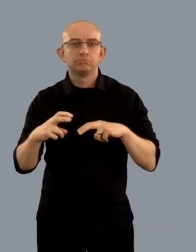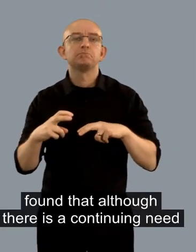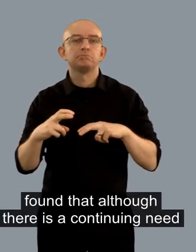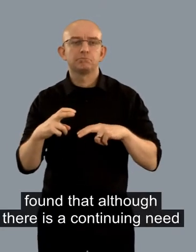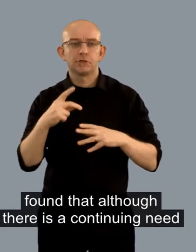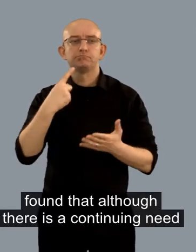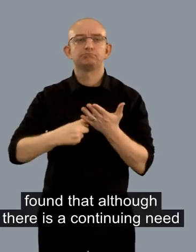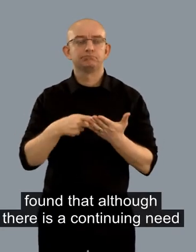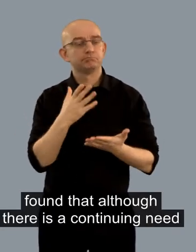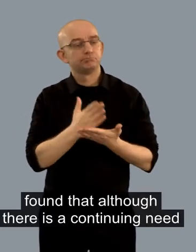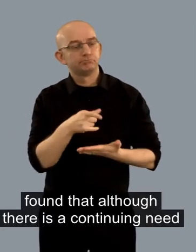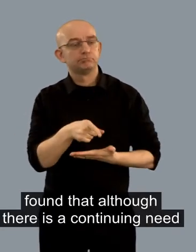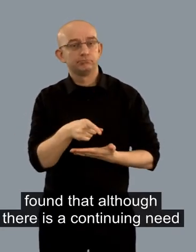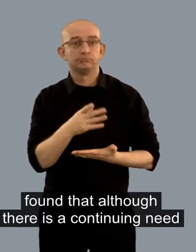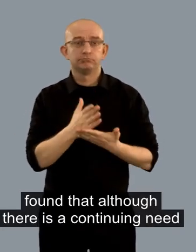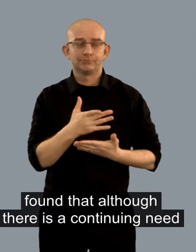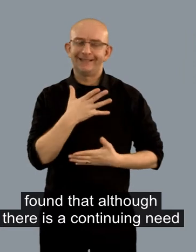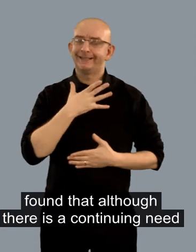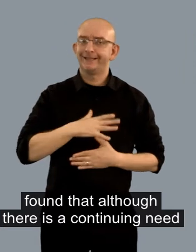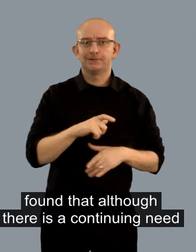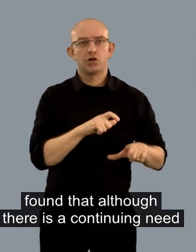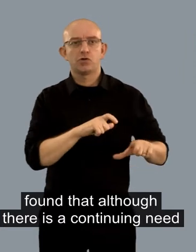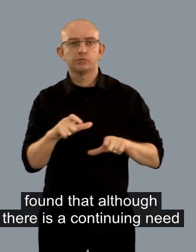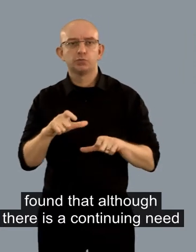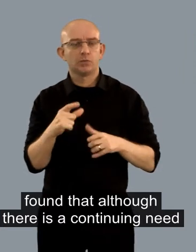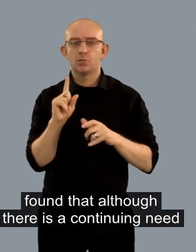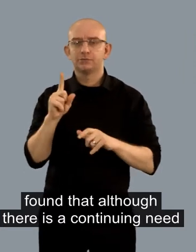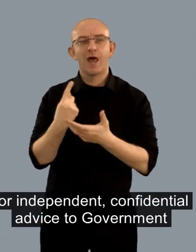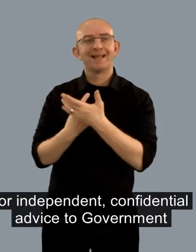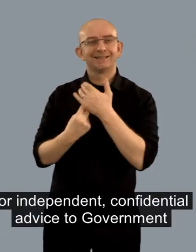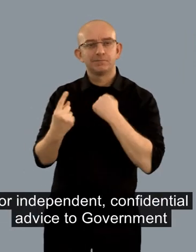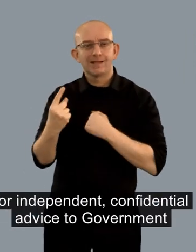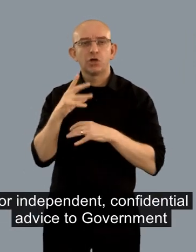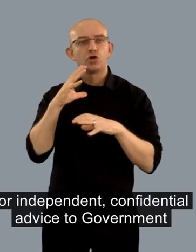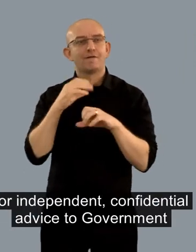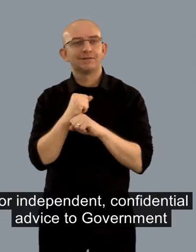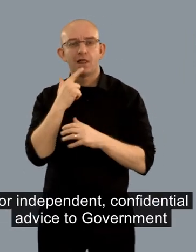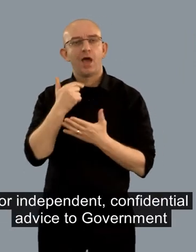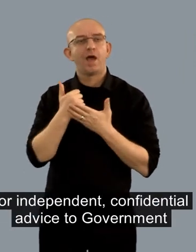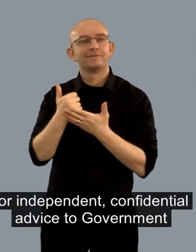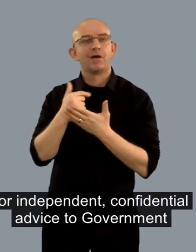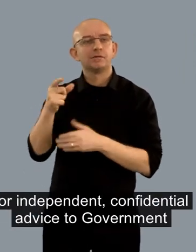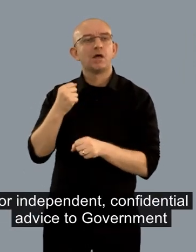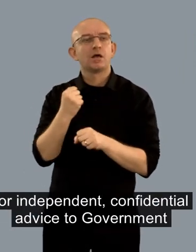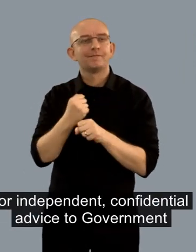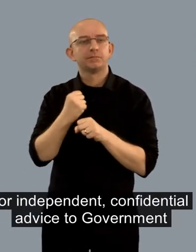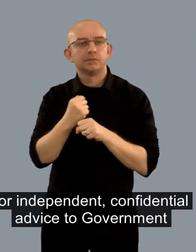2025, found that although there is a continuing need for independent, confidential advice to